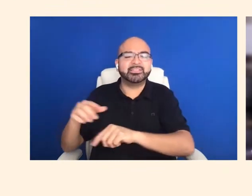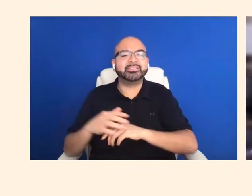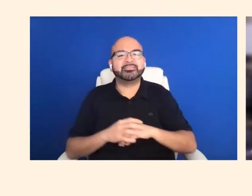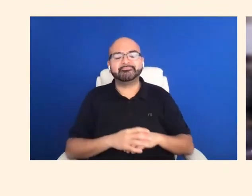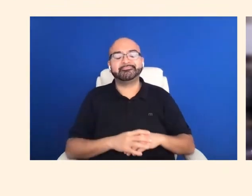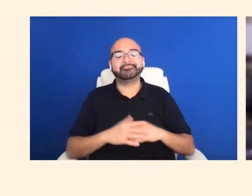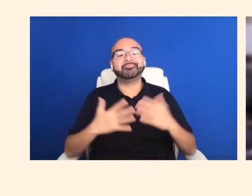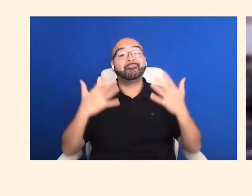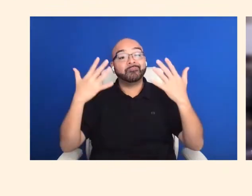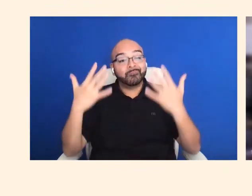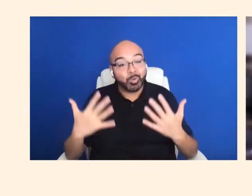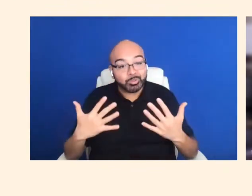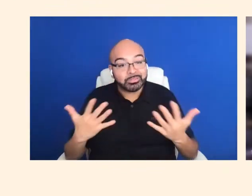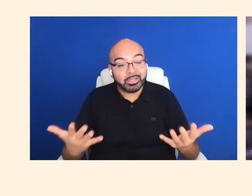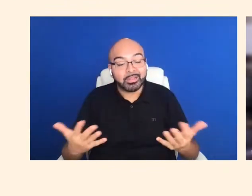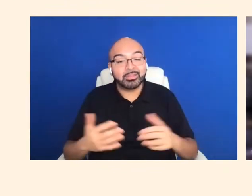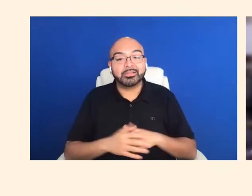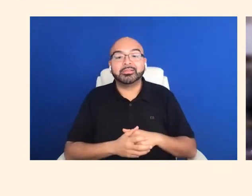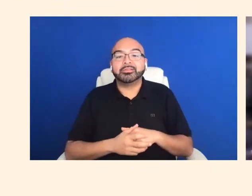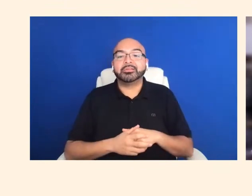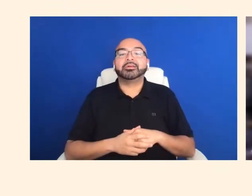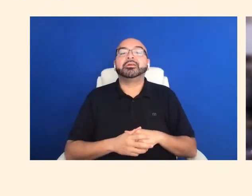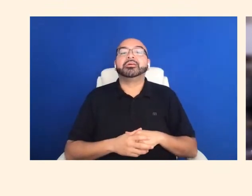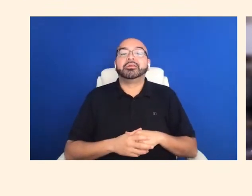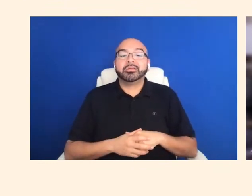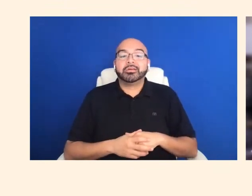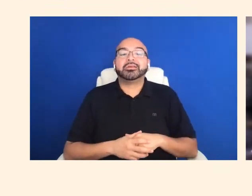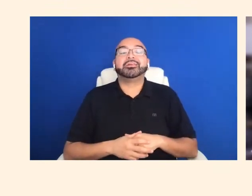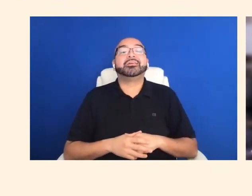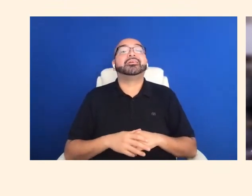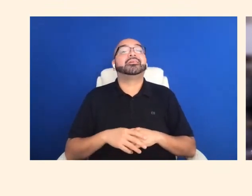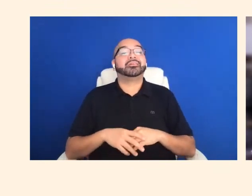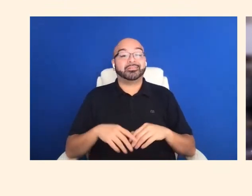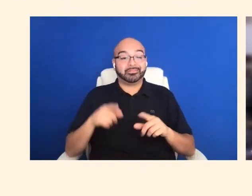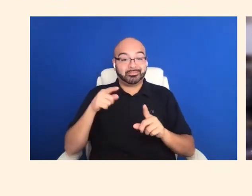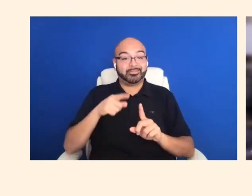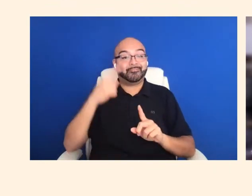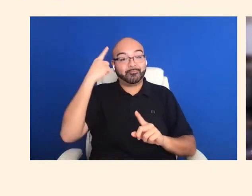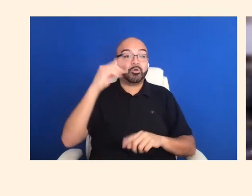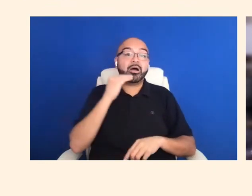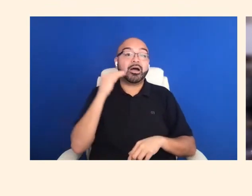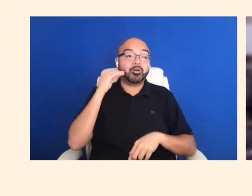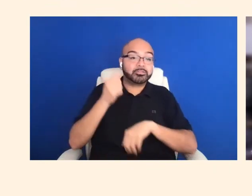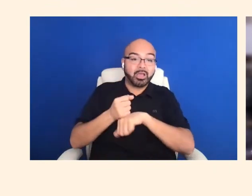Unfortunately, when it comes down to housing,